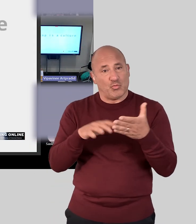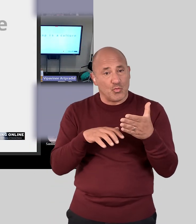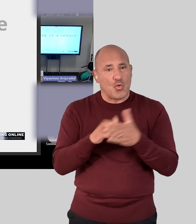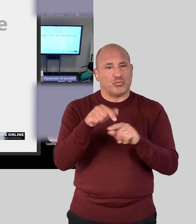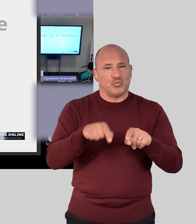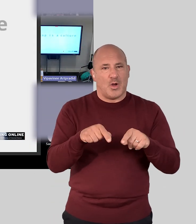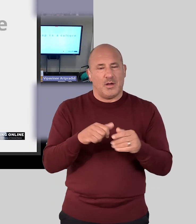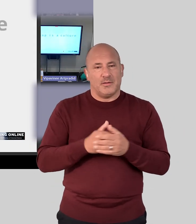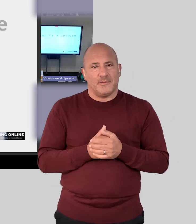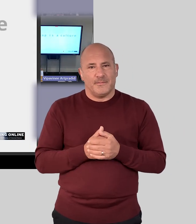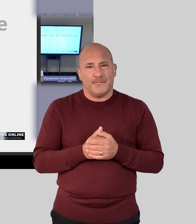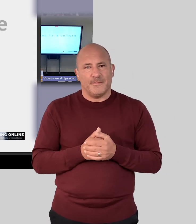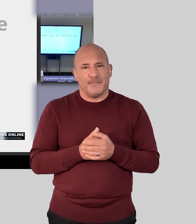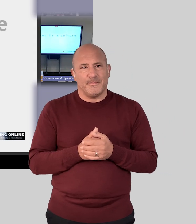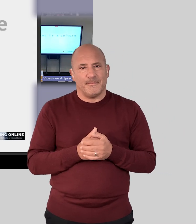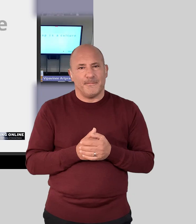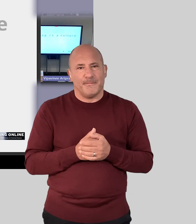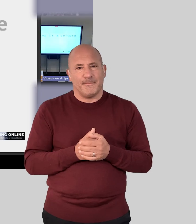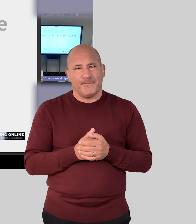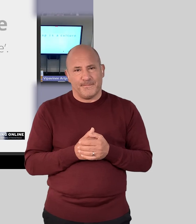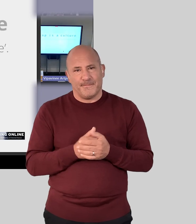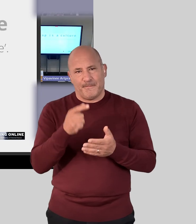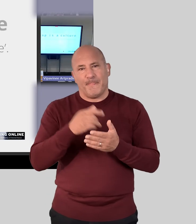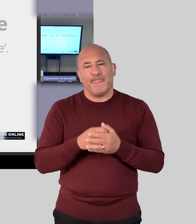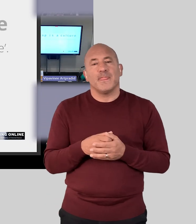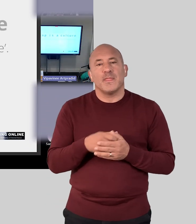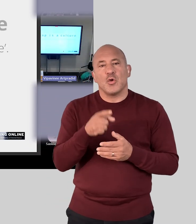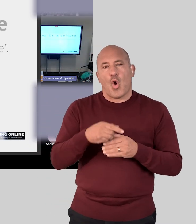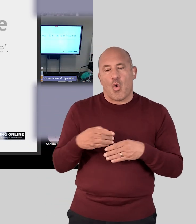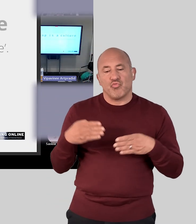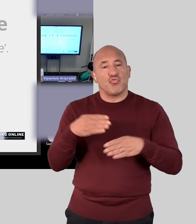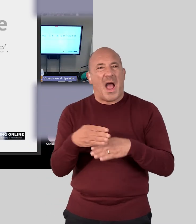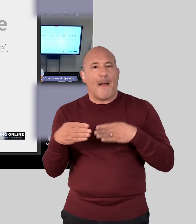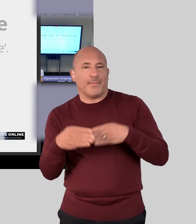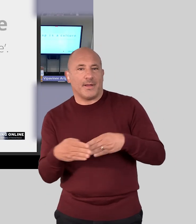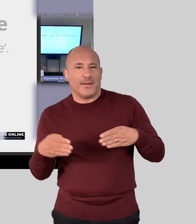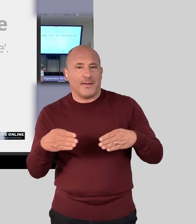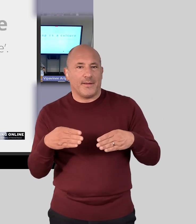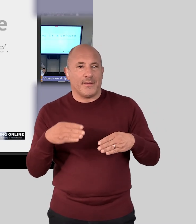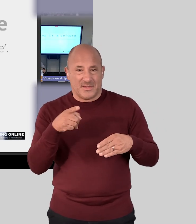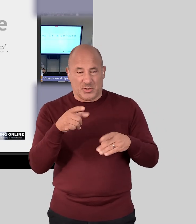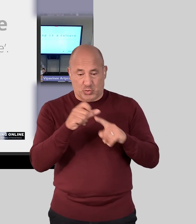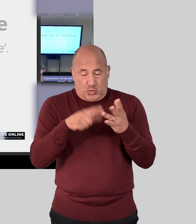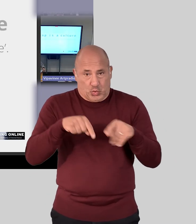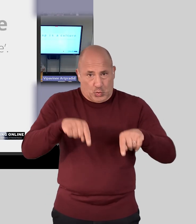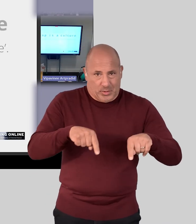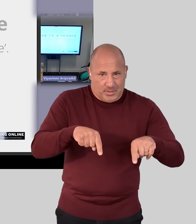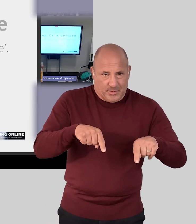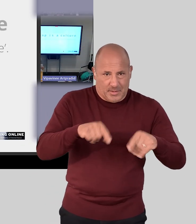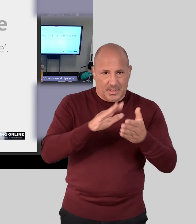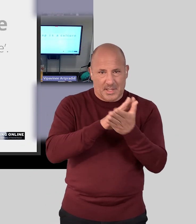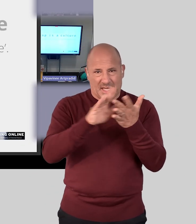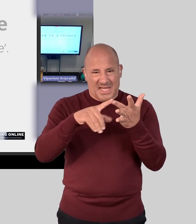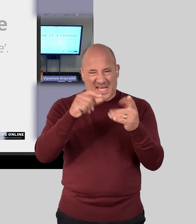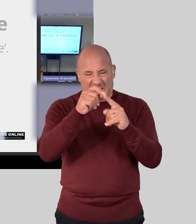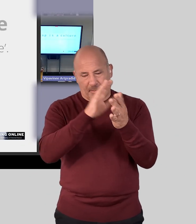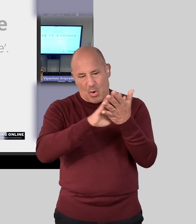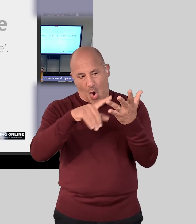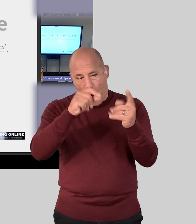not as a style of dance or a genre of music. So rap is something you do, hip hop is something